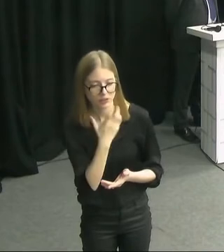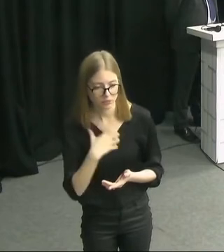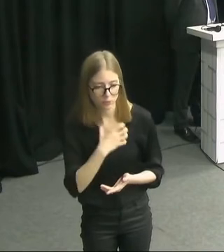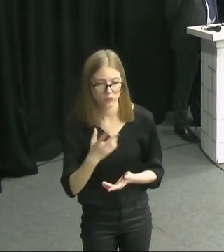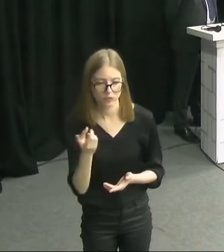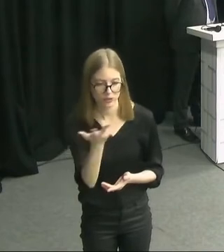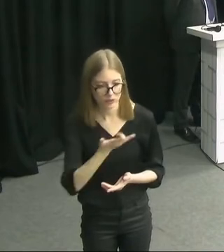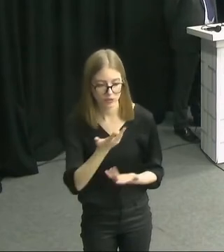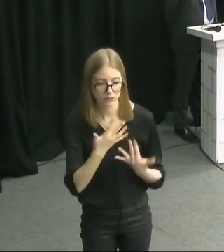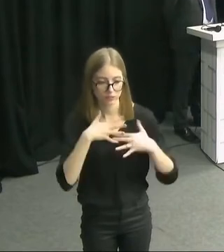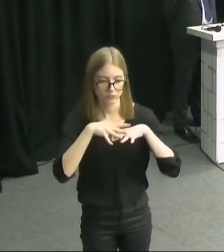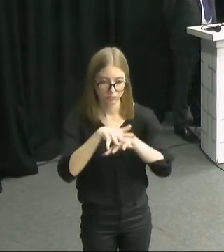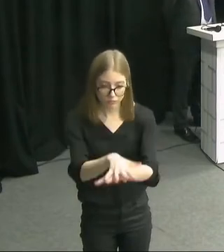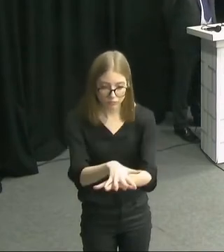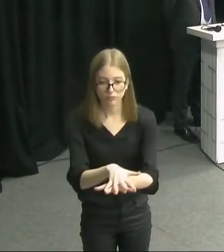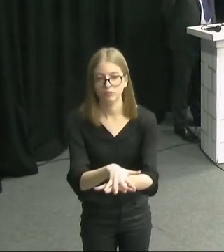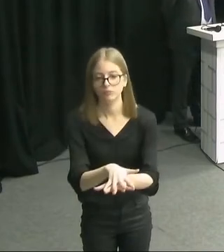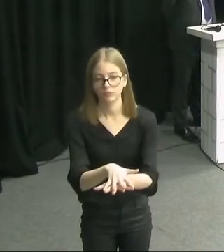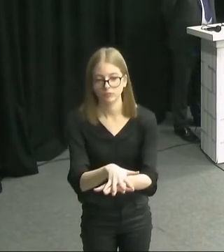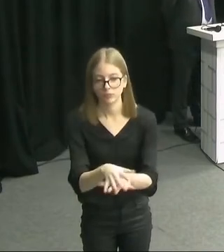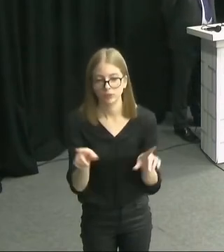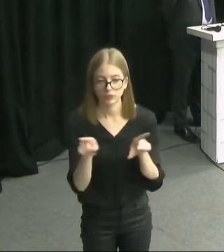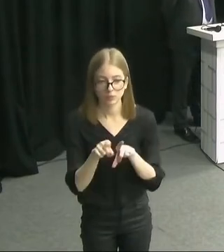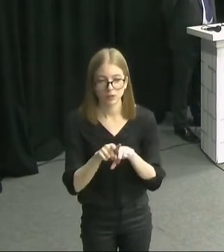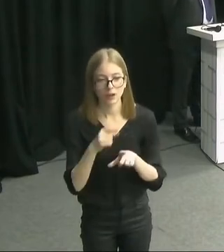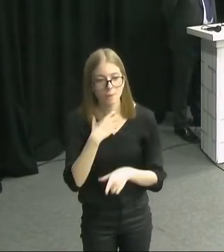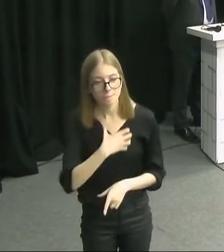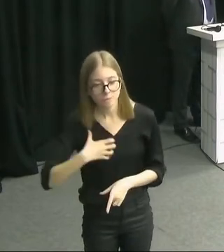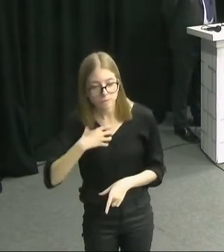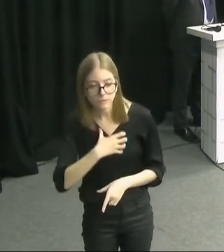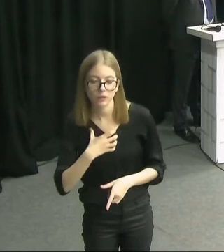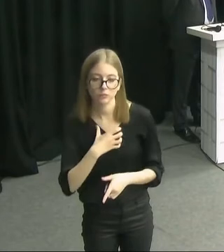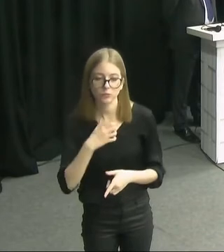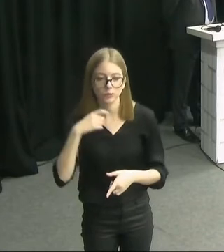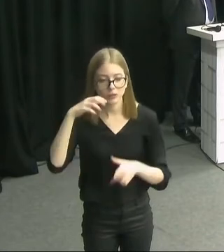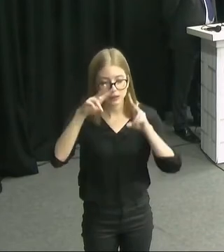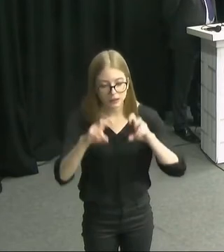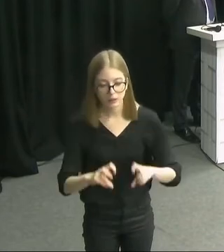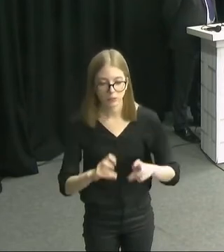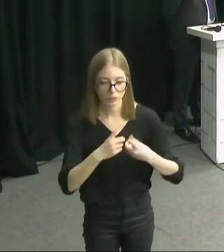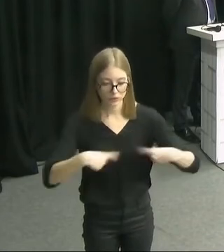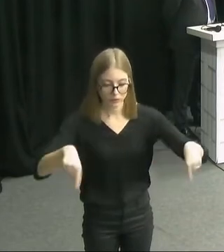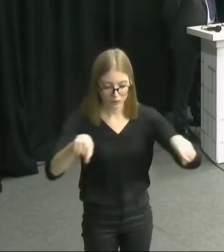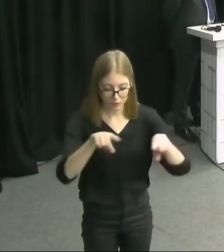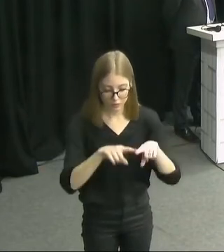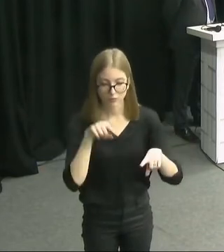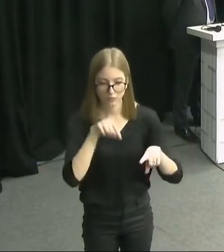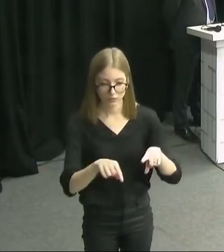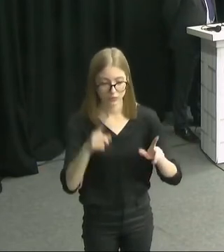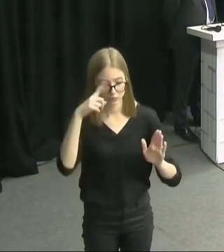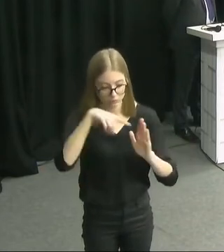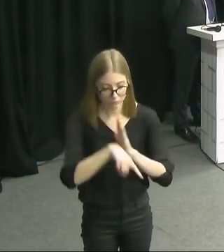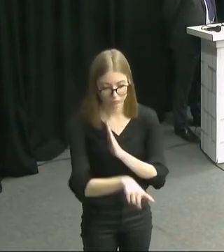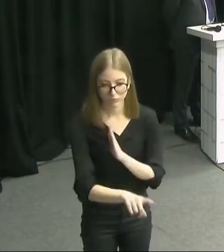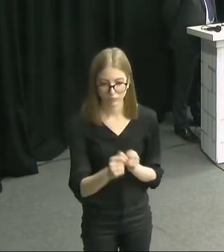studies should be really integrated together and have a good interaction. But for that, we need a good academic